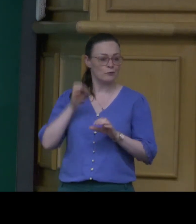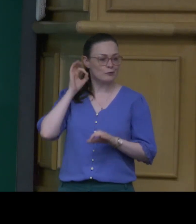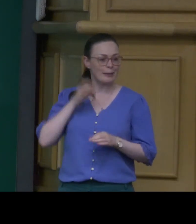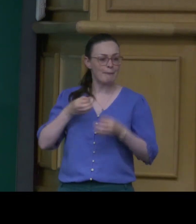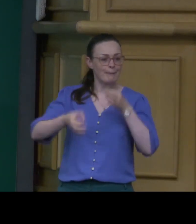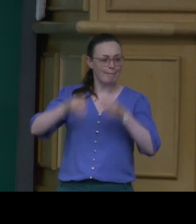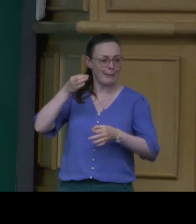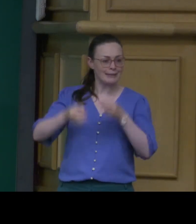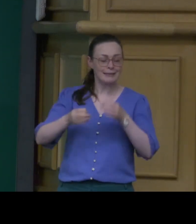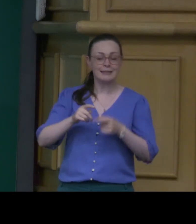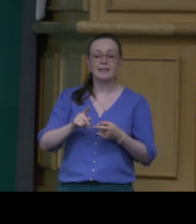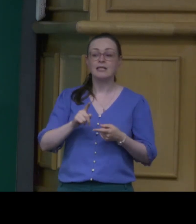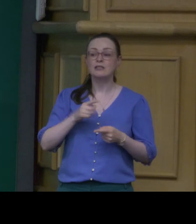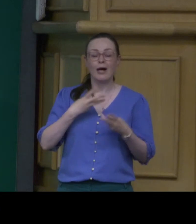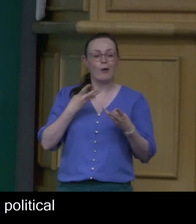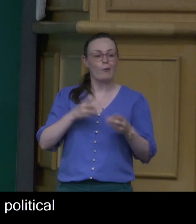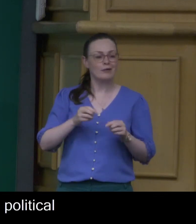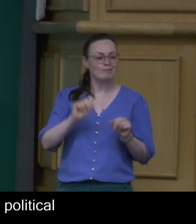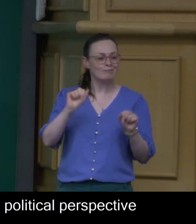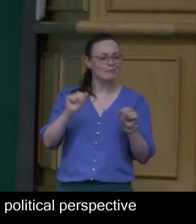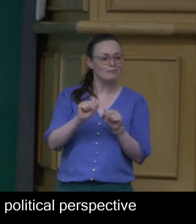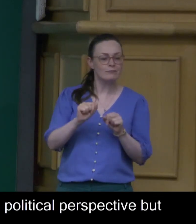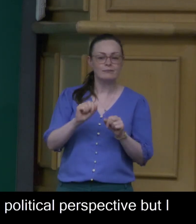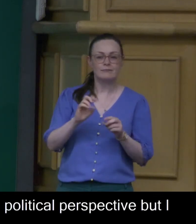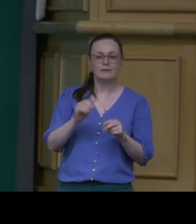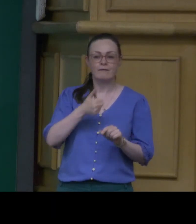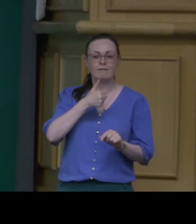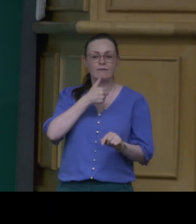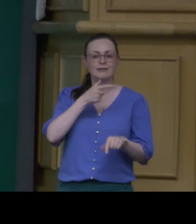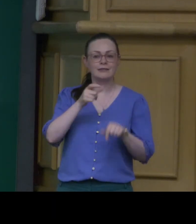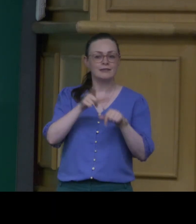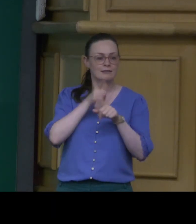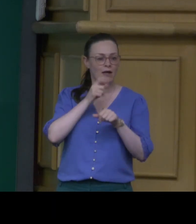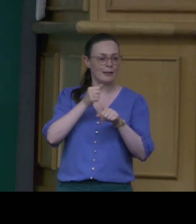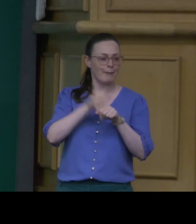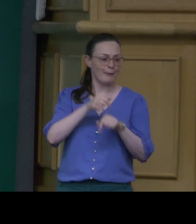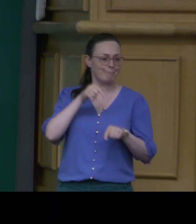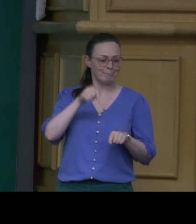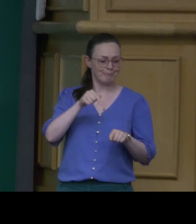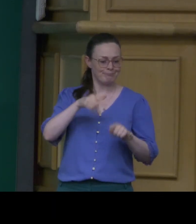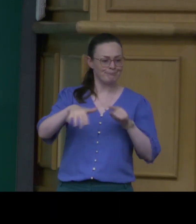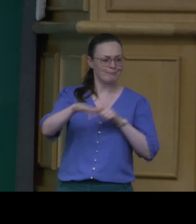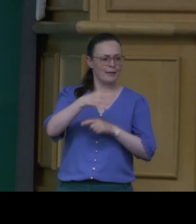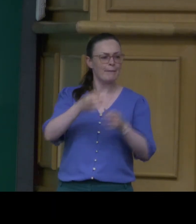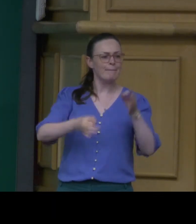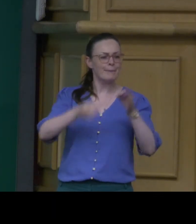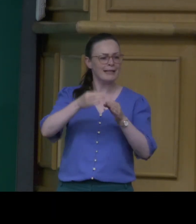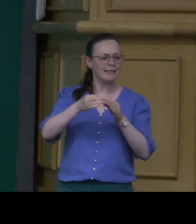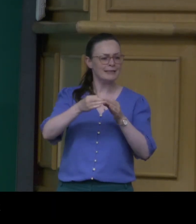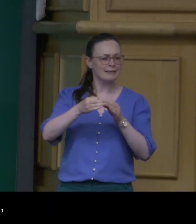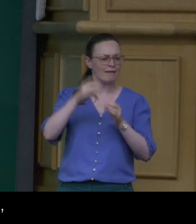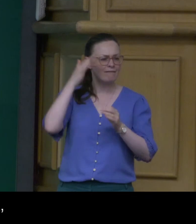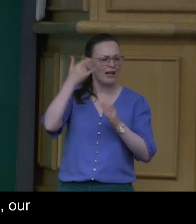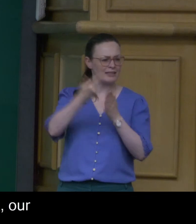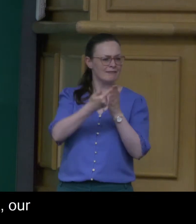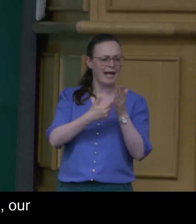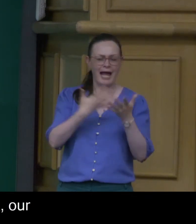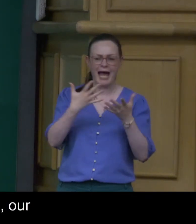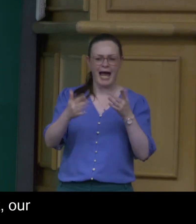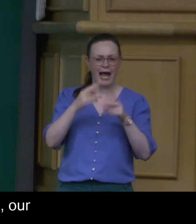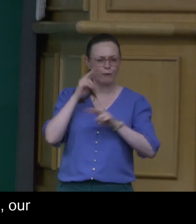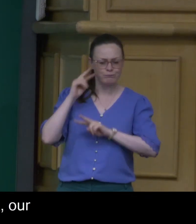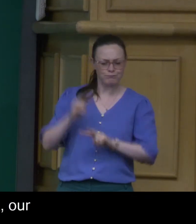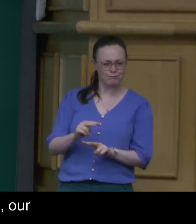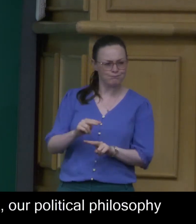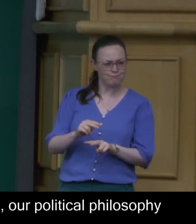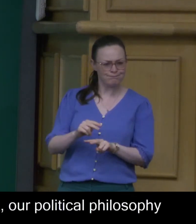political perspective, and I want to just very briefly first frame how that, I think, our political philosophy, how we see this